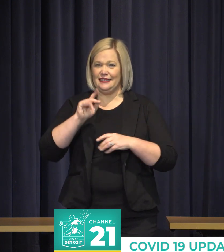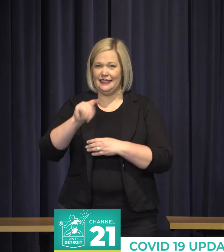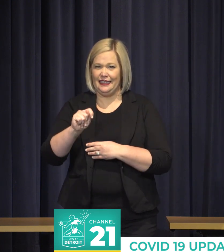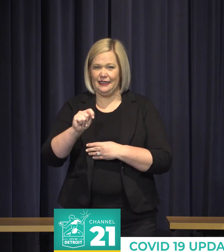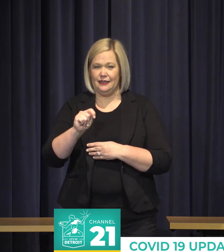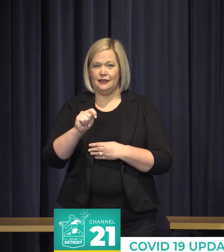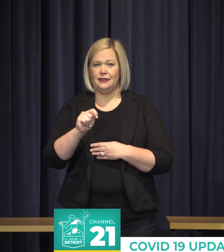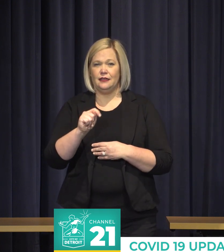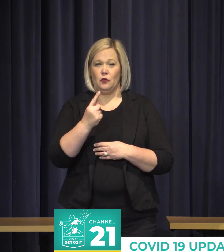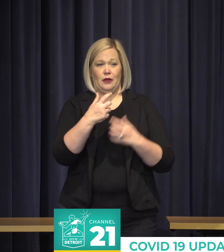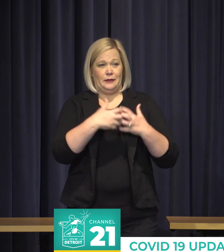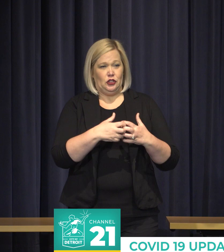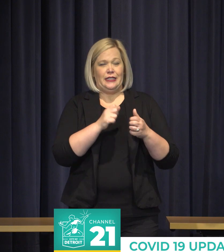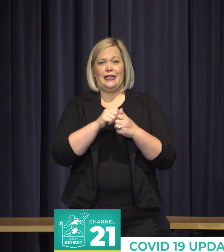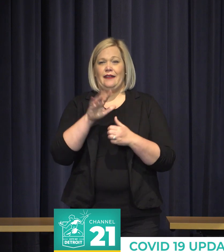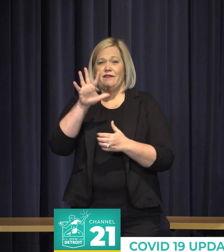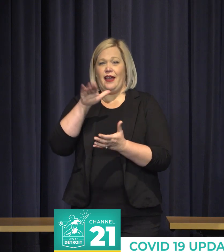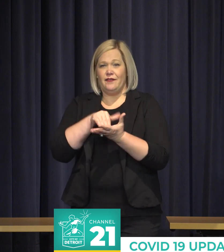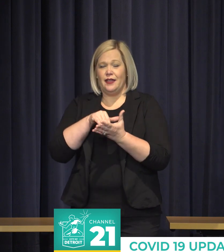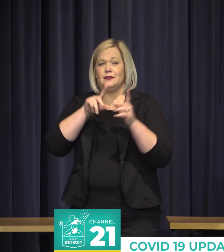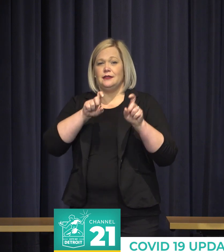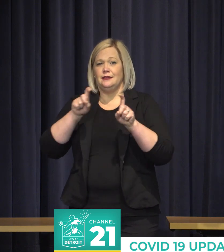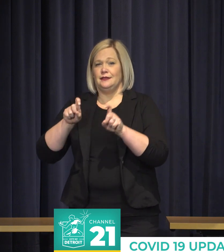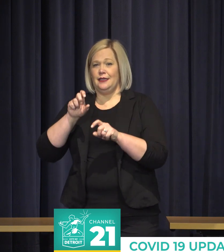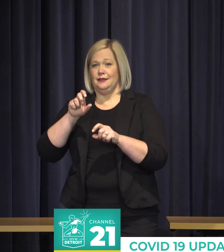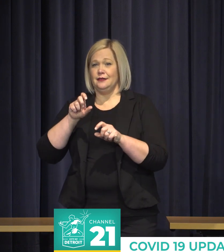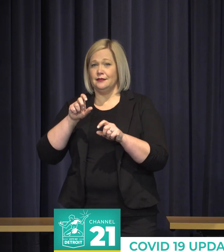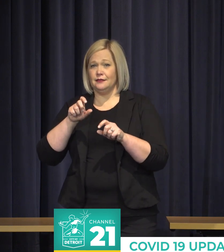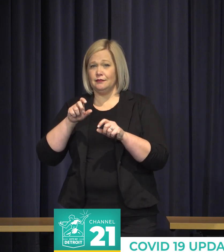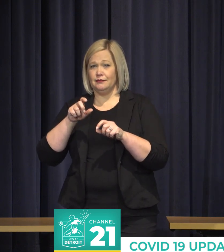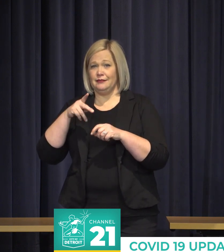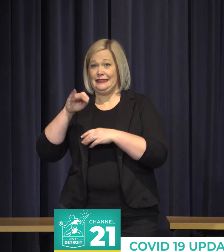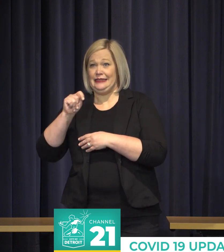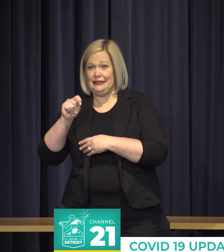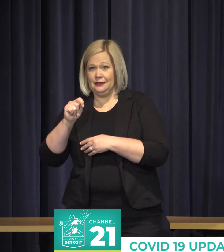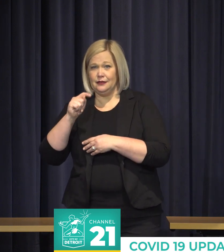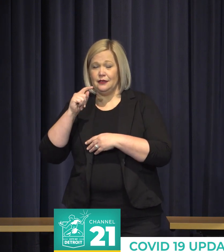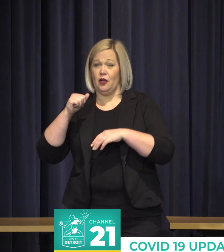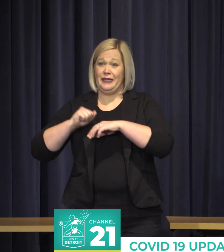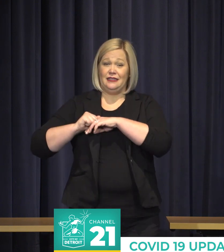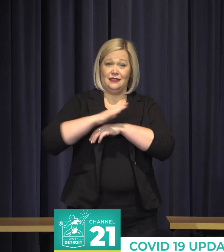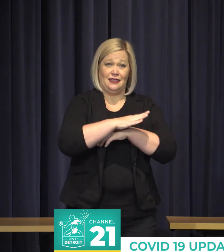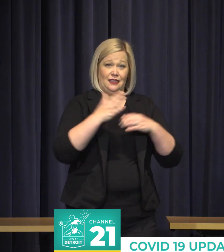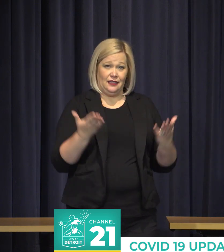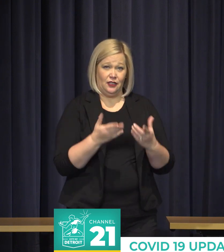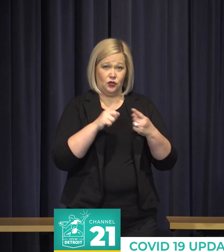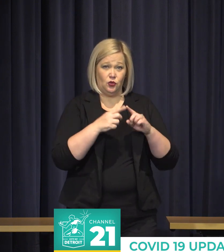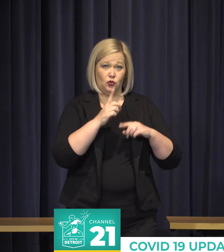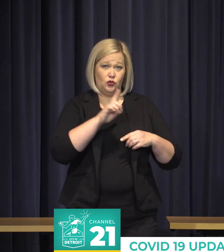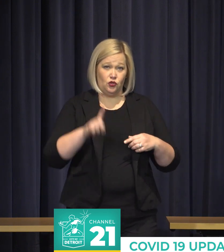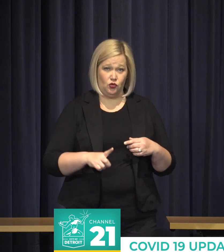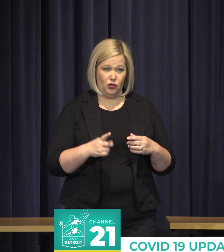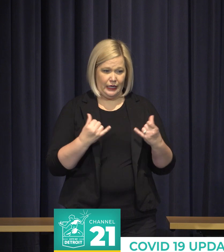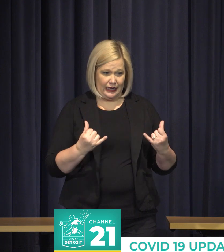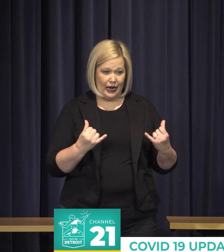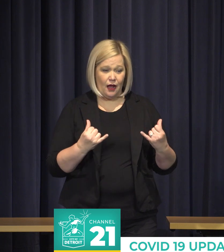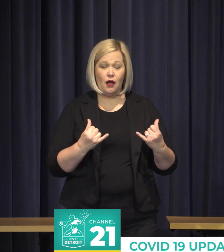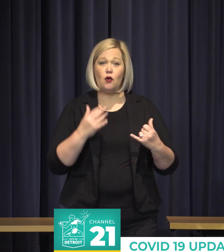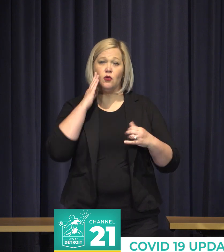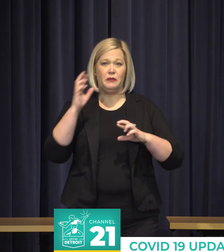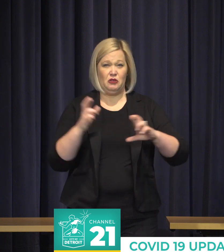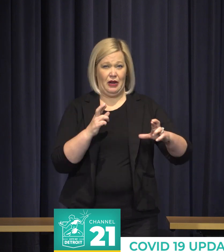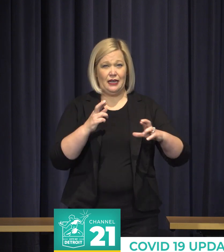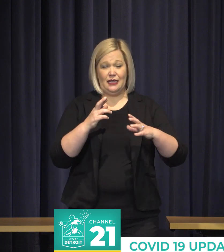5,000 testing samples are on their way to the city. They'll be up and running within a